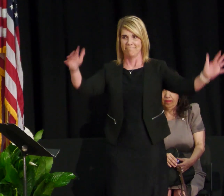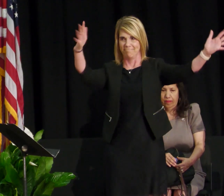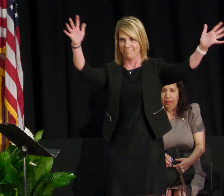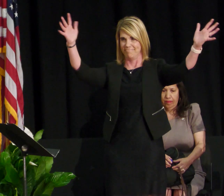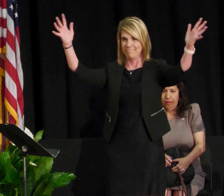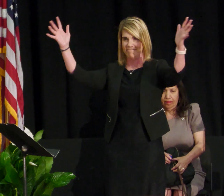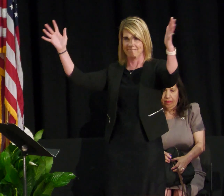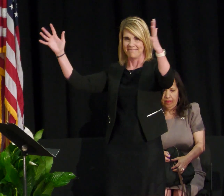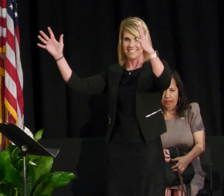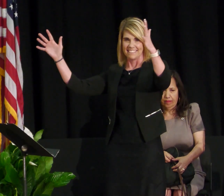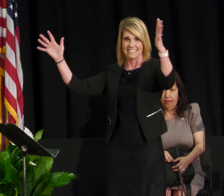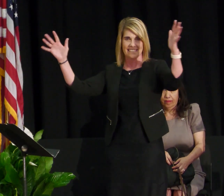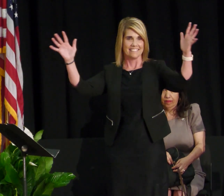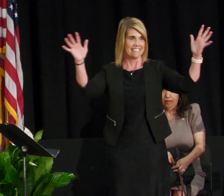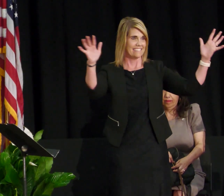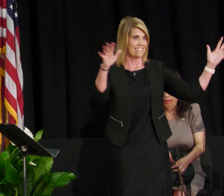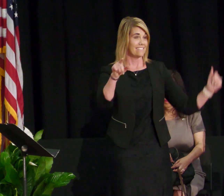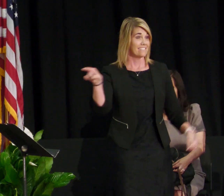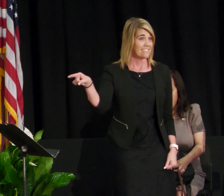Parents stand in the crowd.